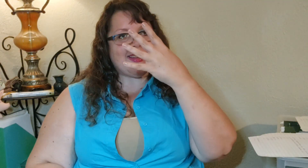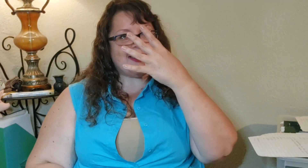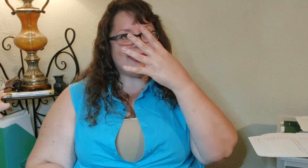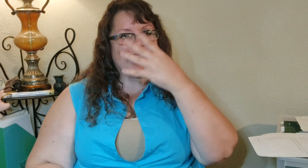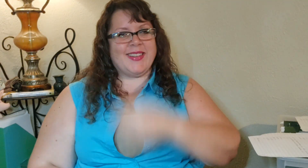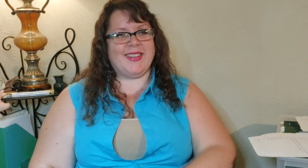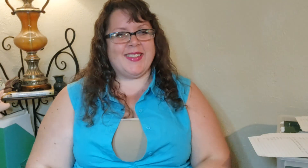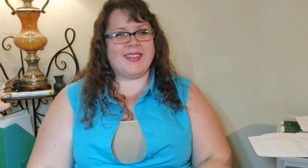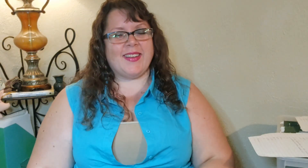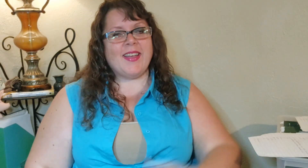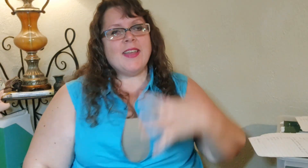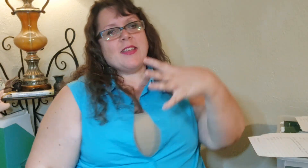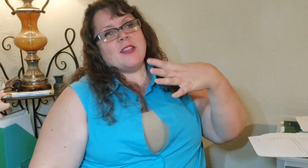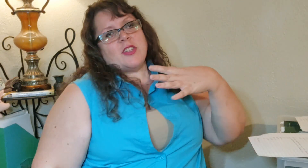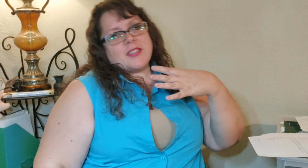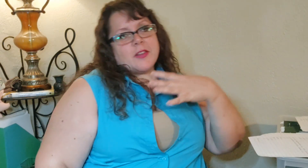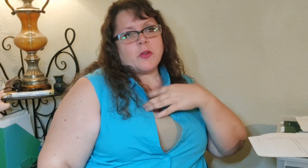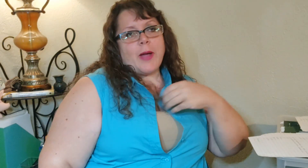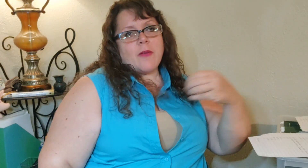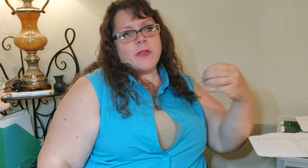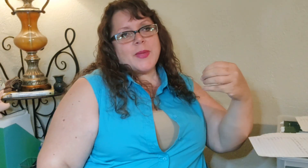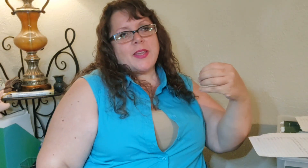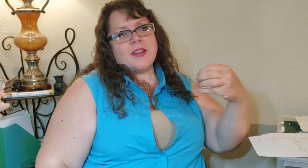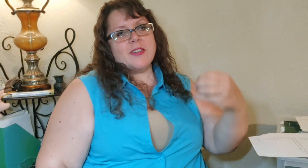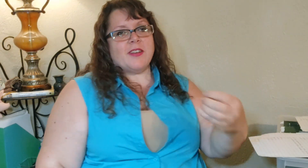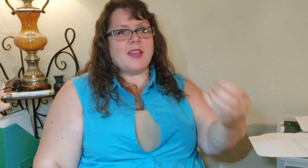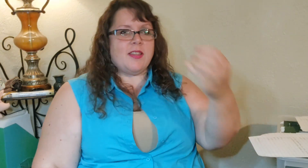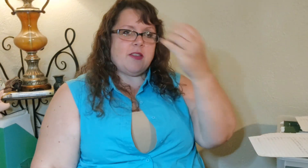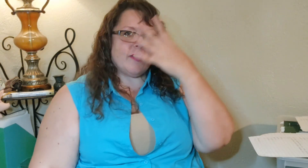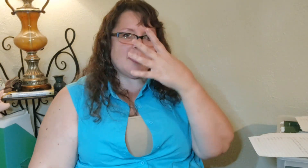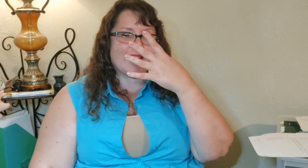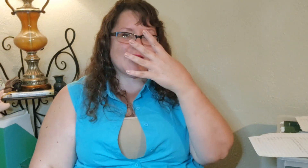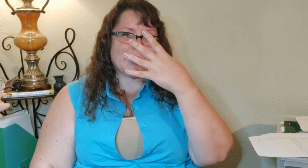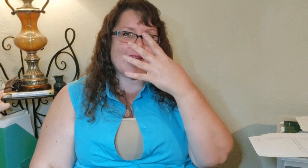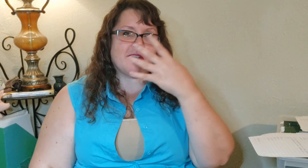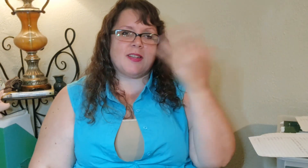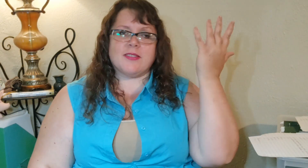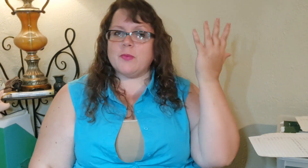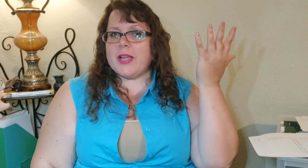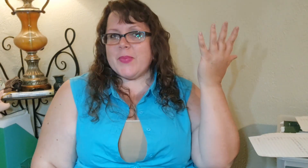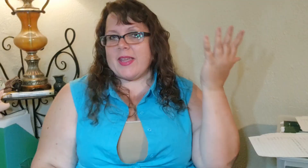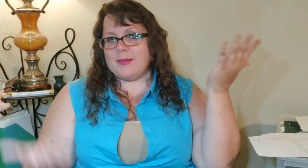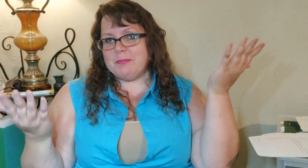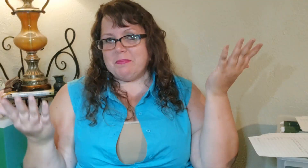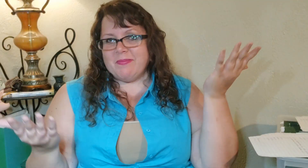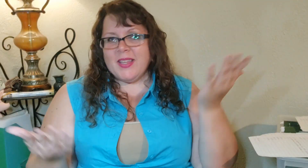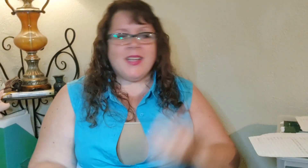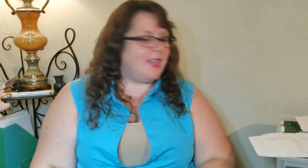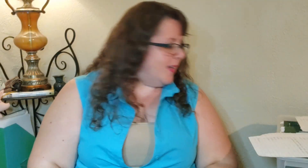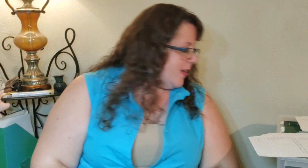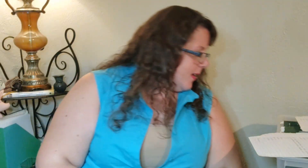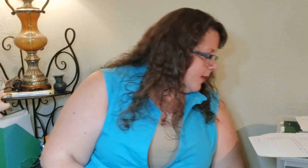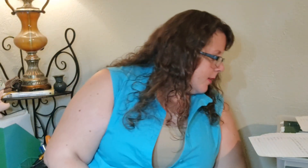white. You just grab from here and like splattering some white paint.